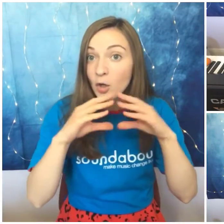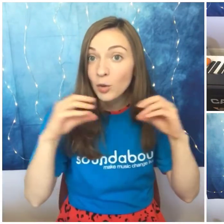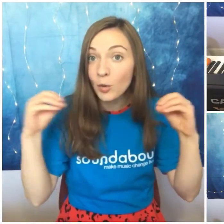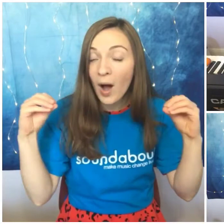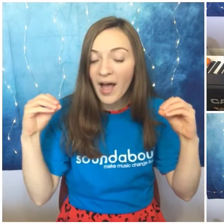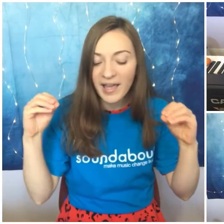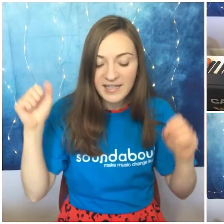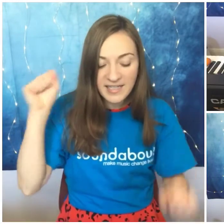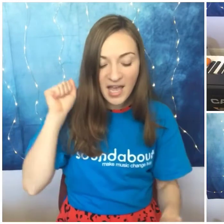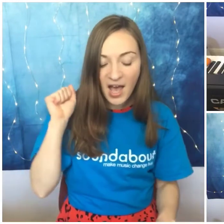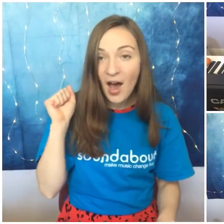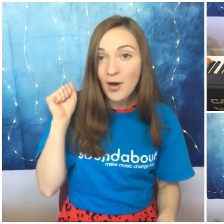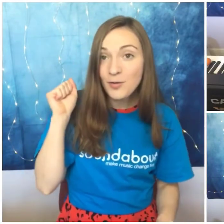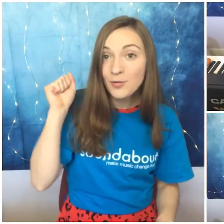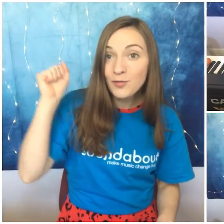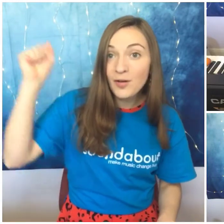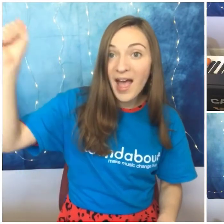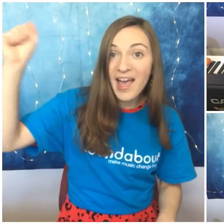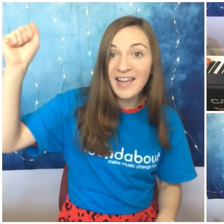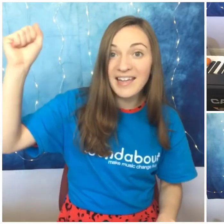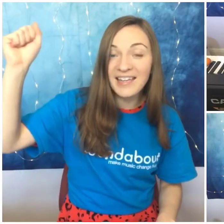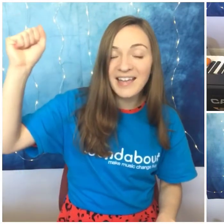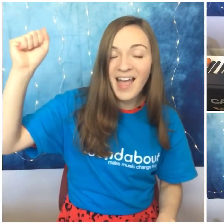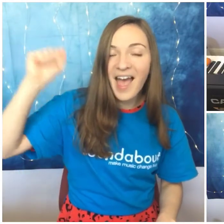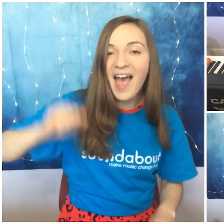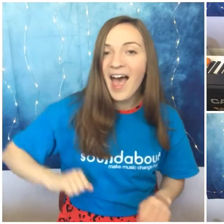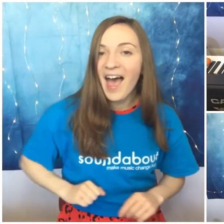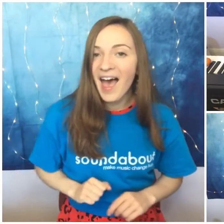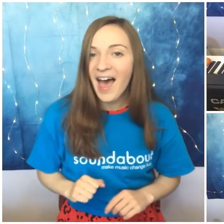a quiet hooray